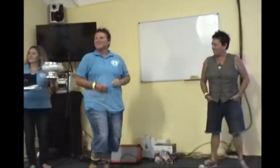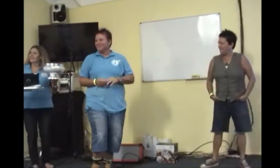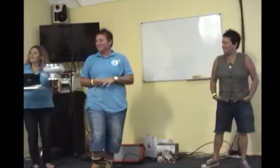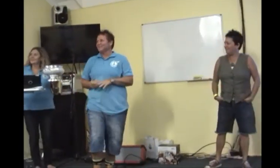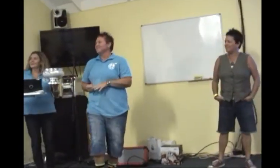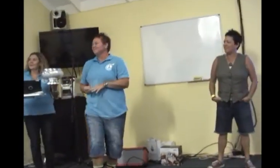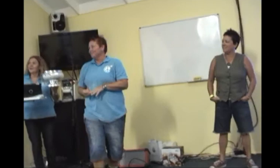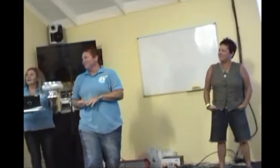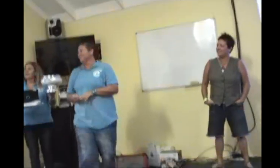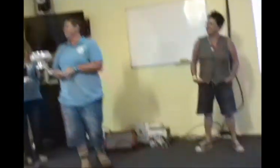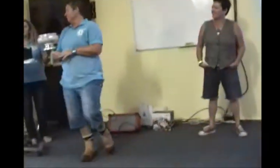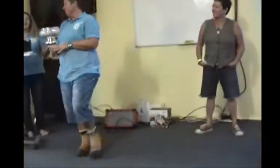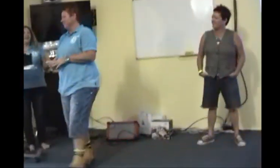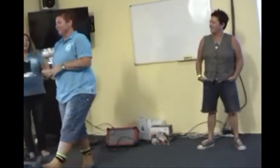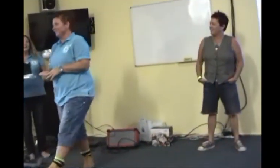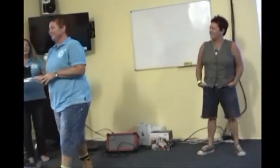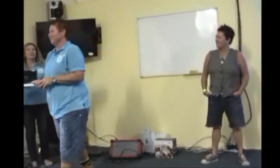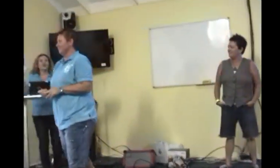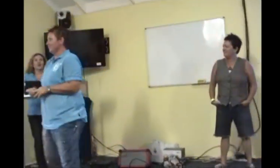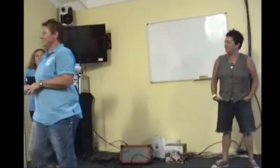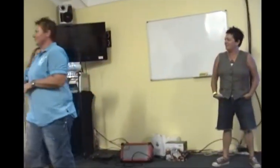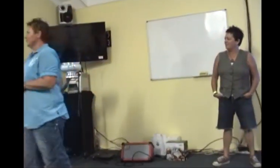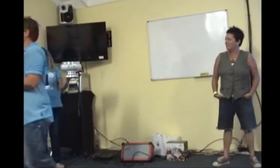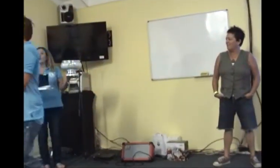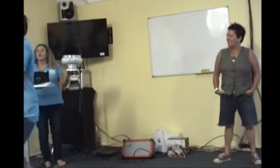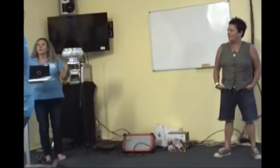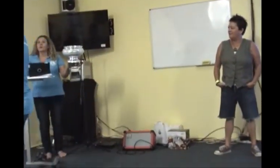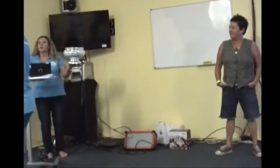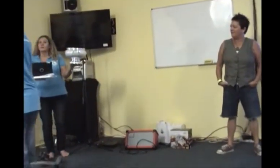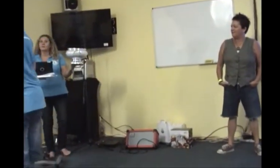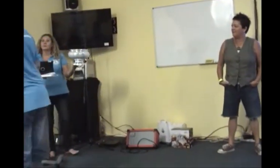okay. So would you like to draw?